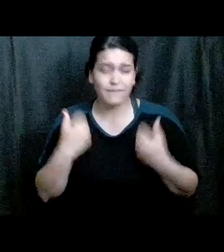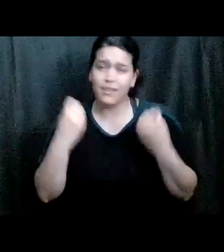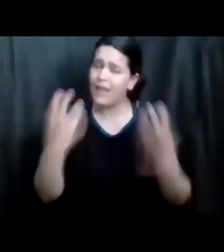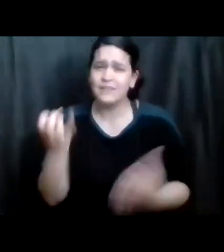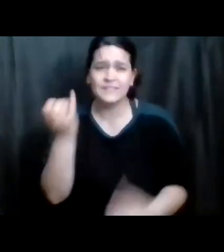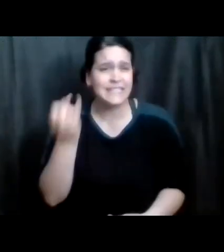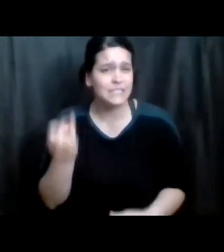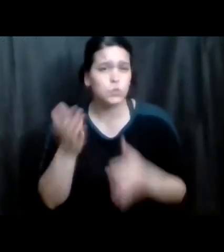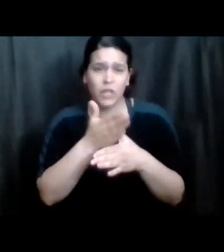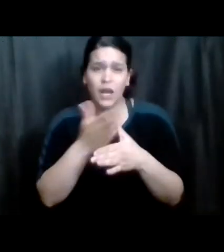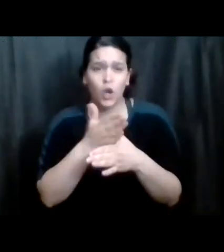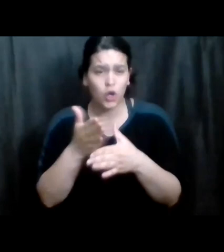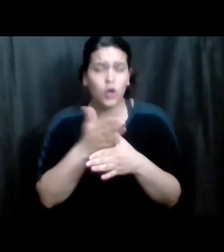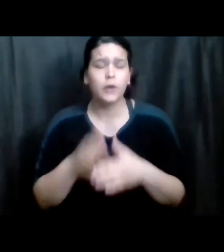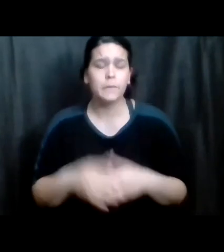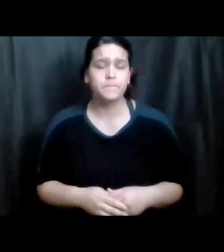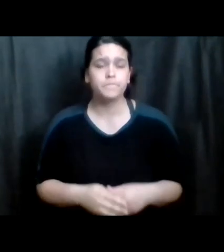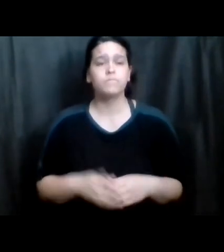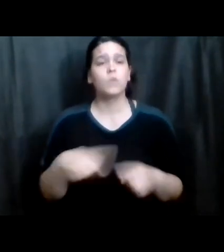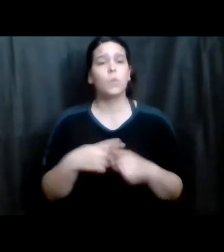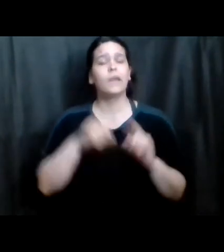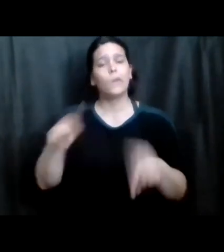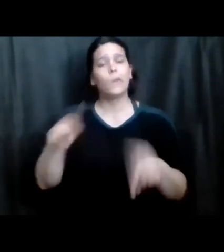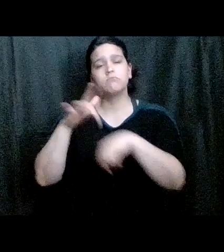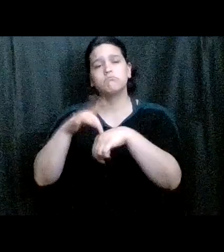So when I went to Guatemala this time,